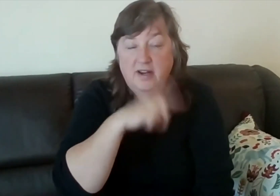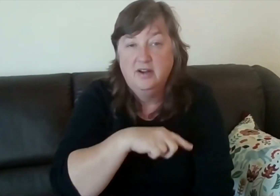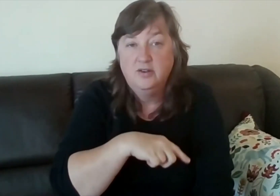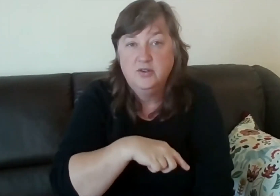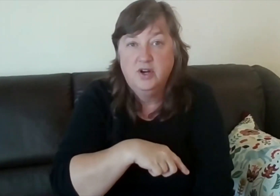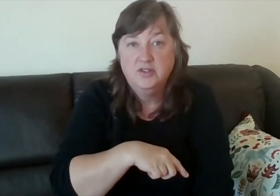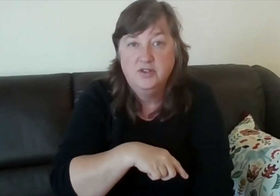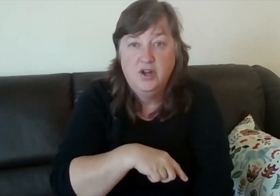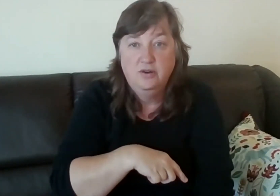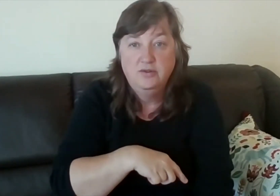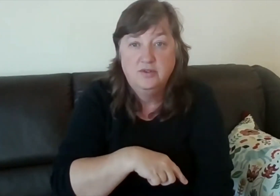goes across your nose.